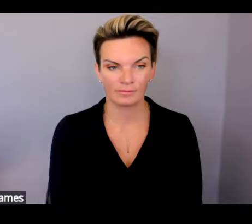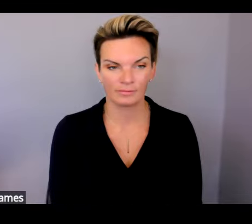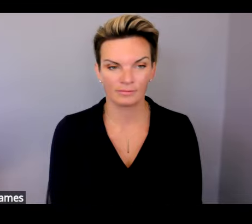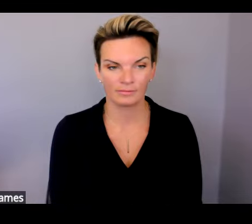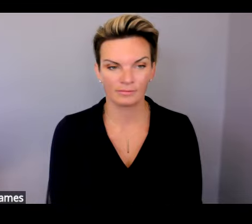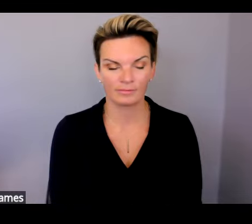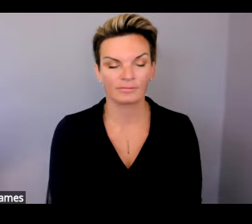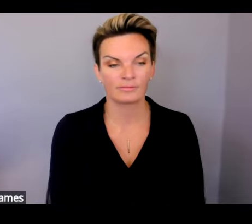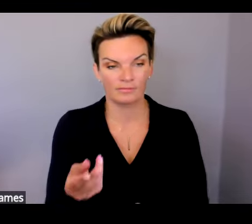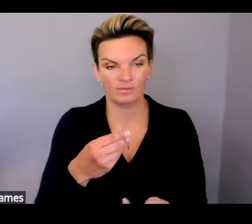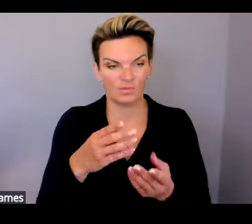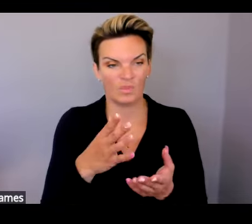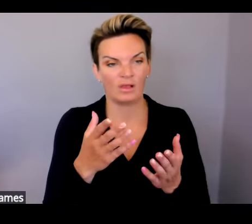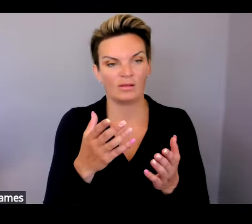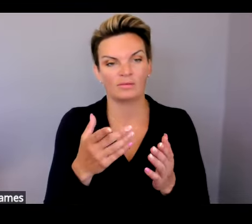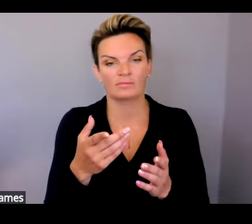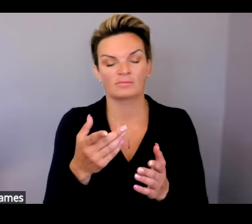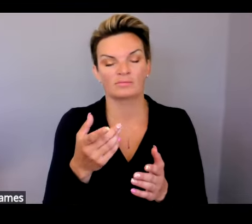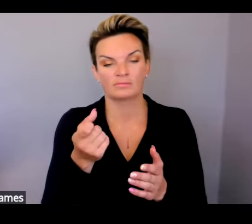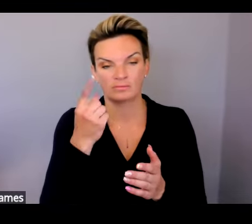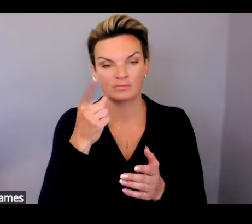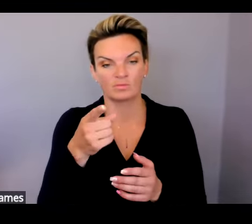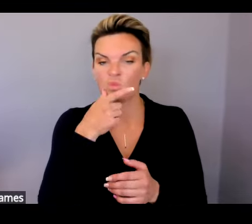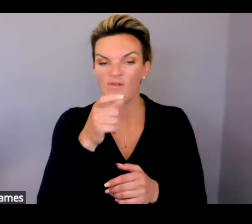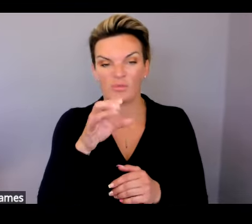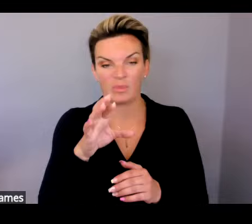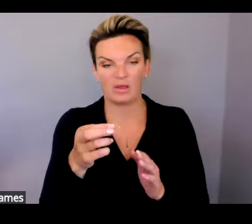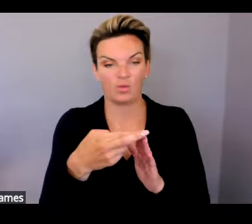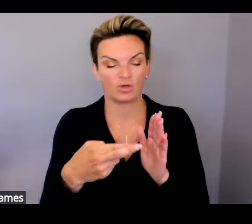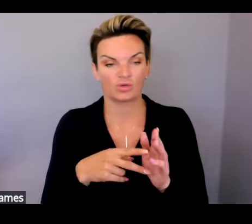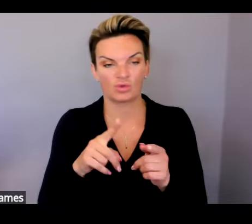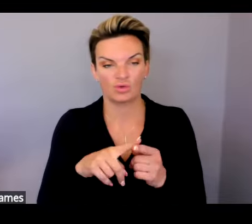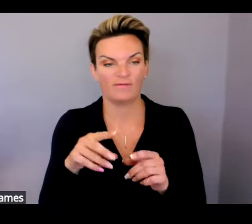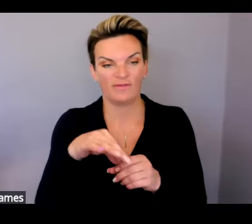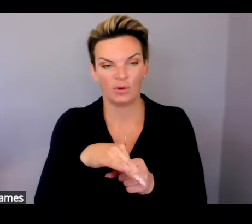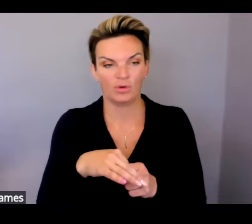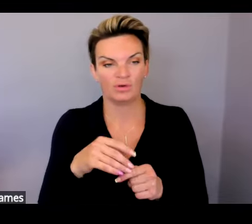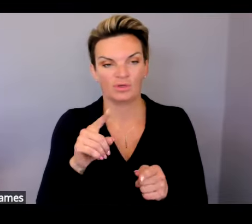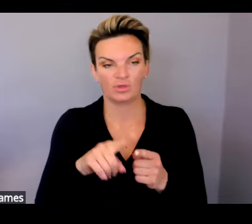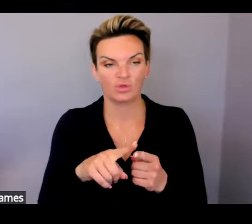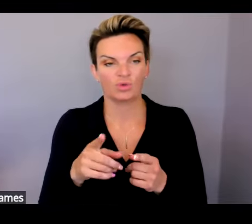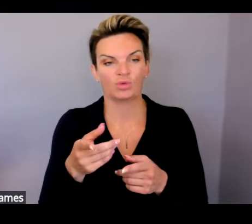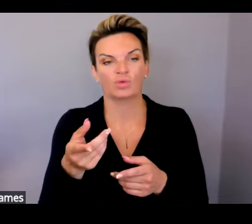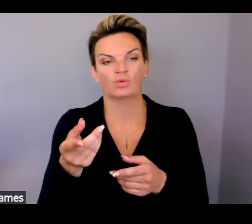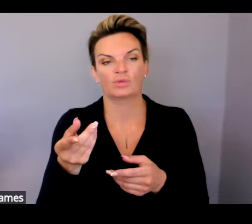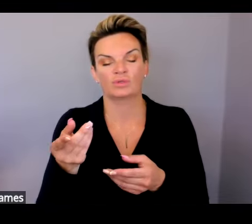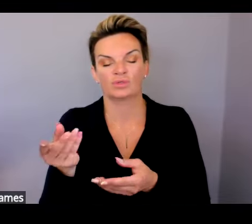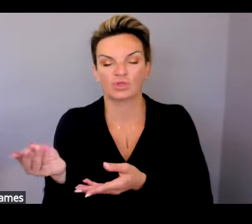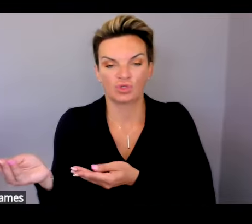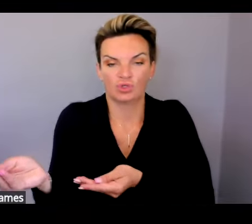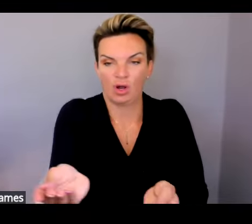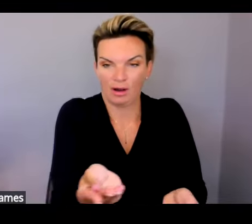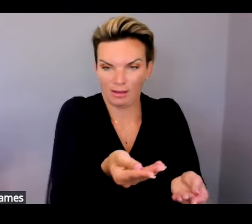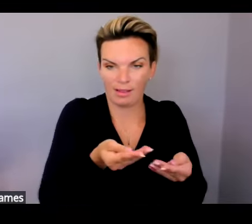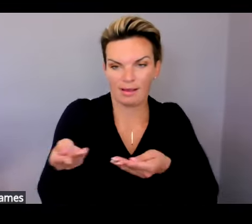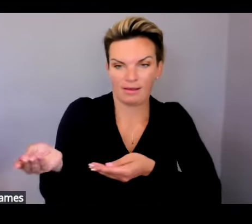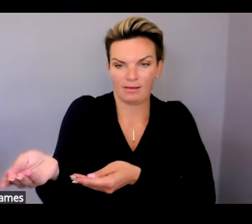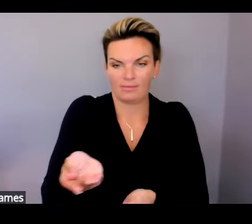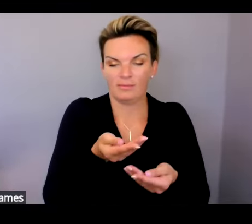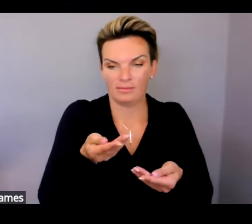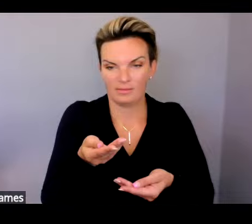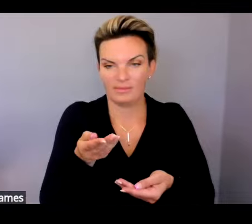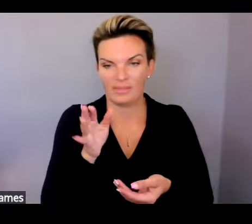to be registered to vote in Michigan to circulate a petition, excuse me. It just is a little bit